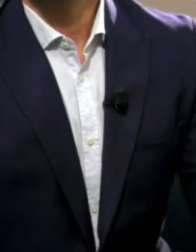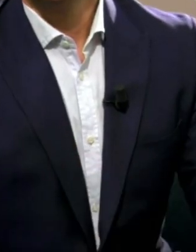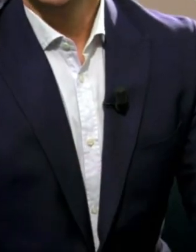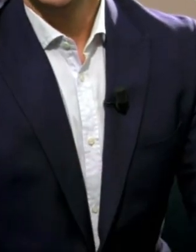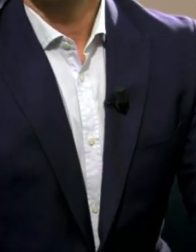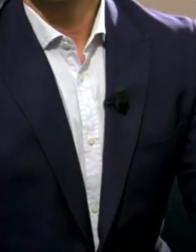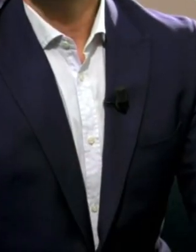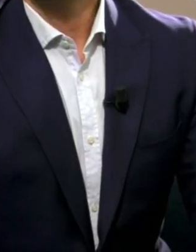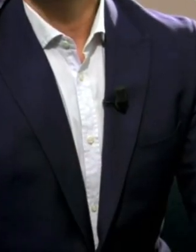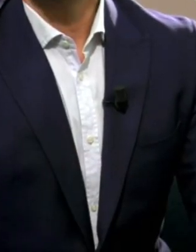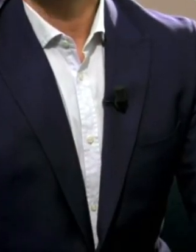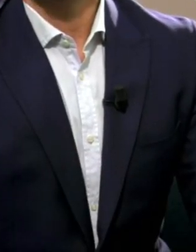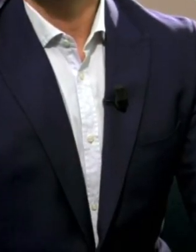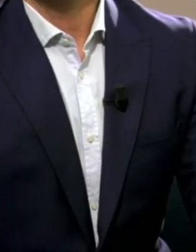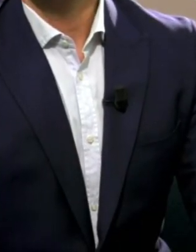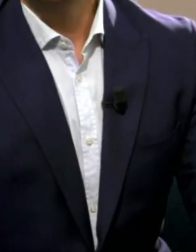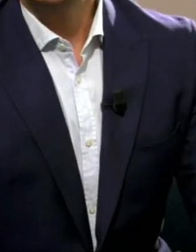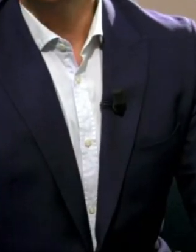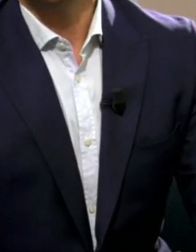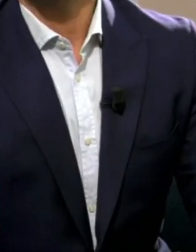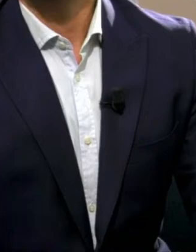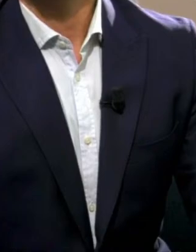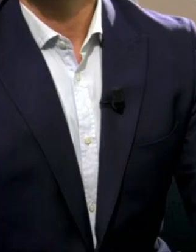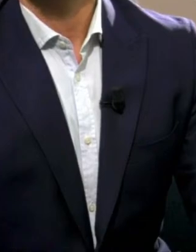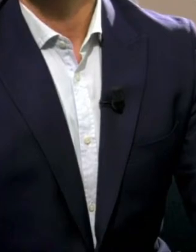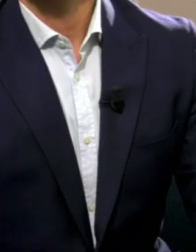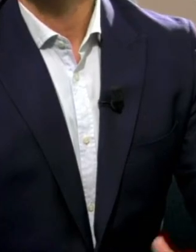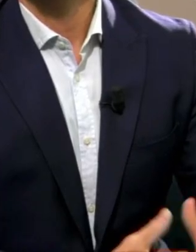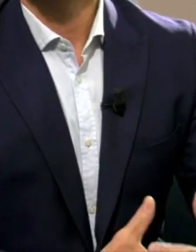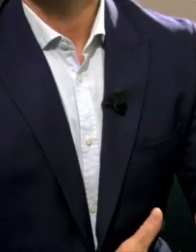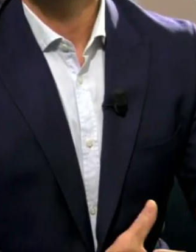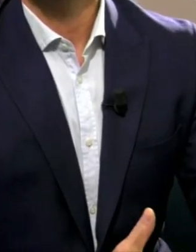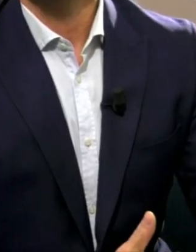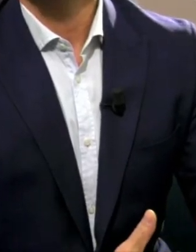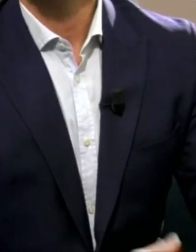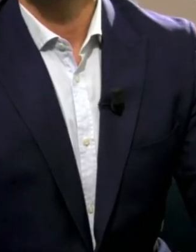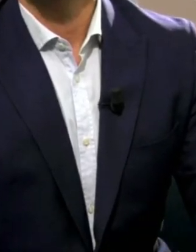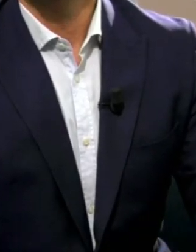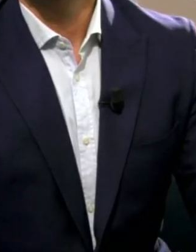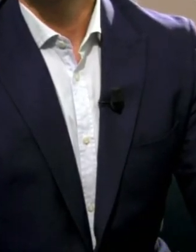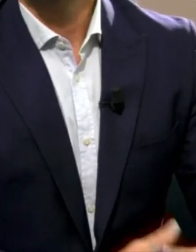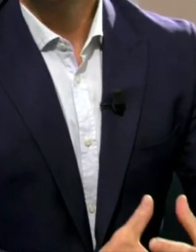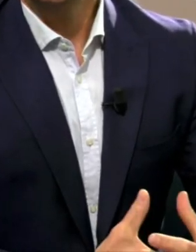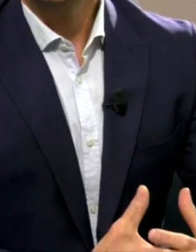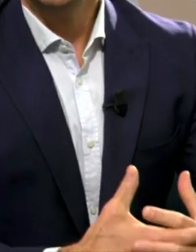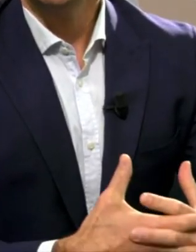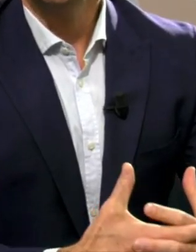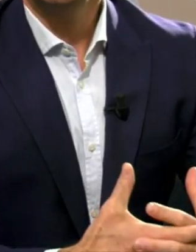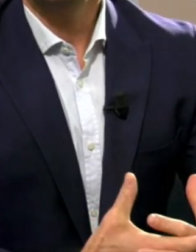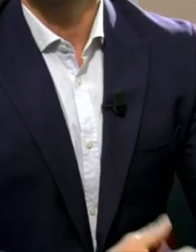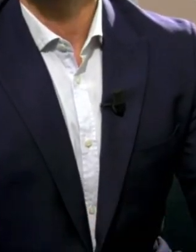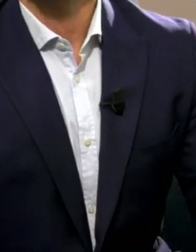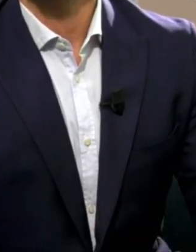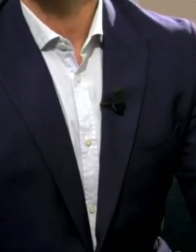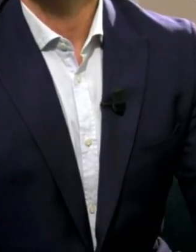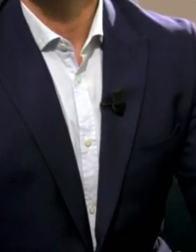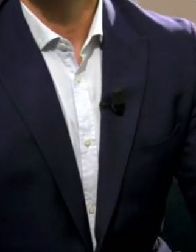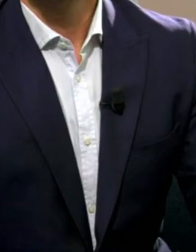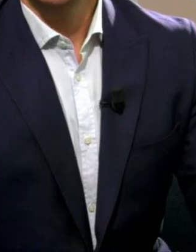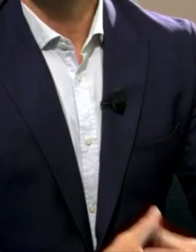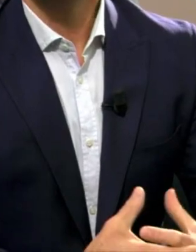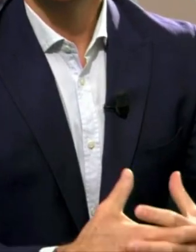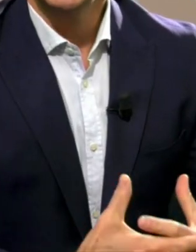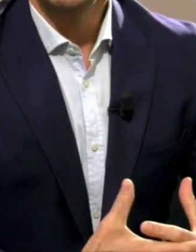Friends, I would like to say that we are pleased that this collaboration with the government of Portugal is pressing our commitment to the